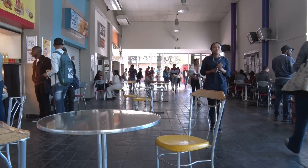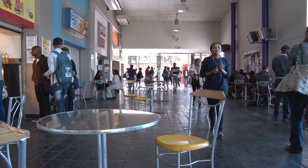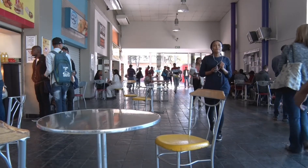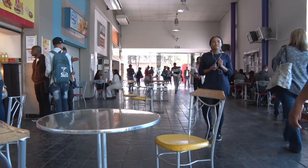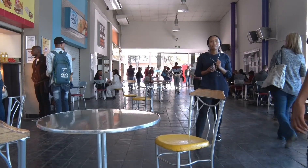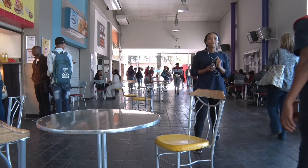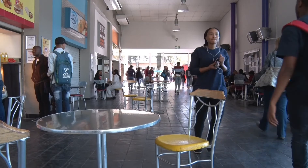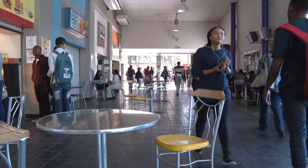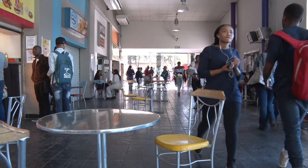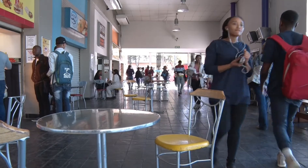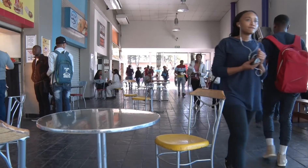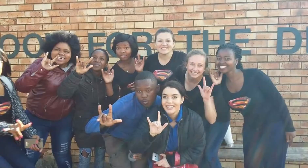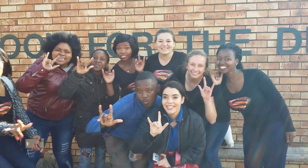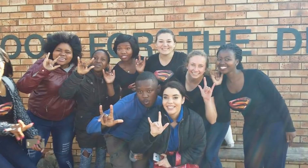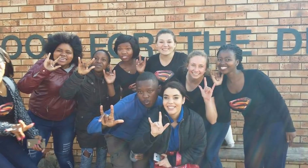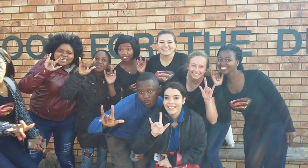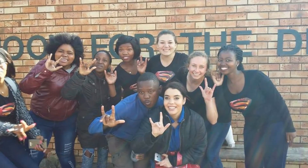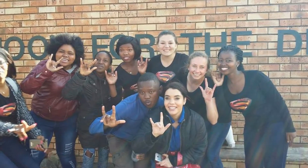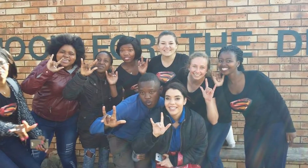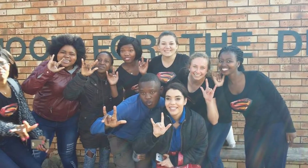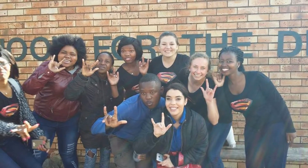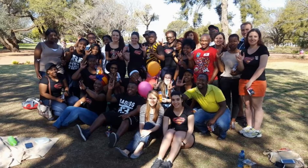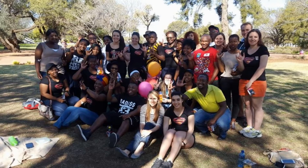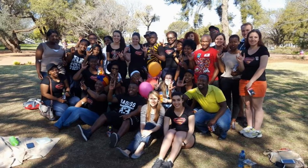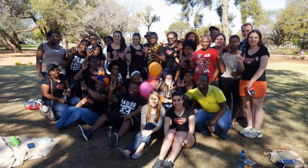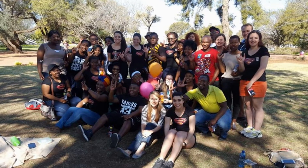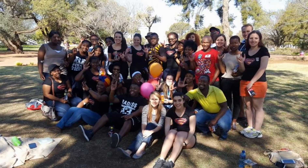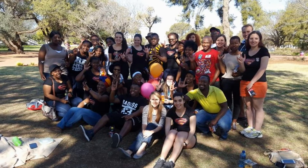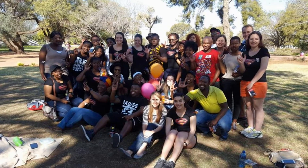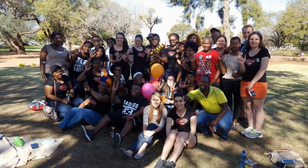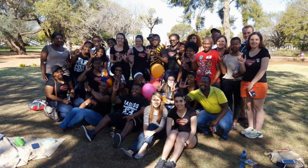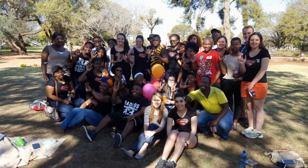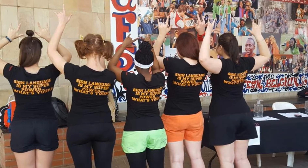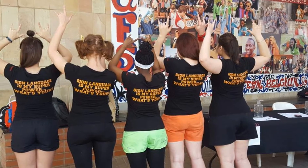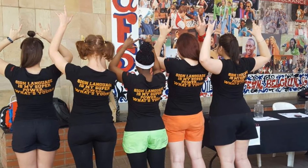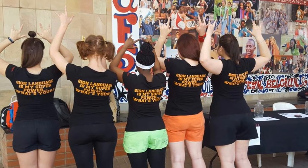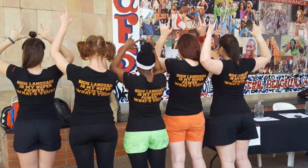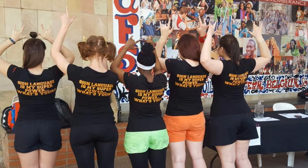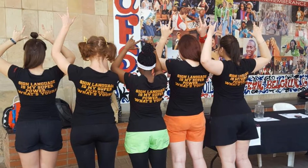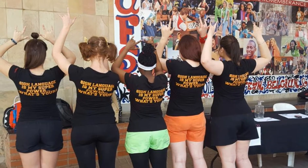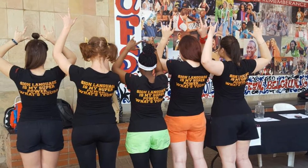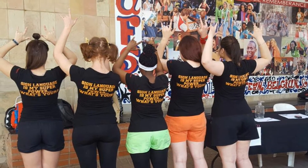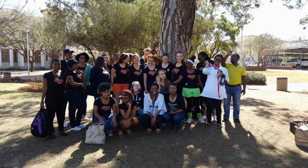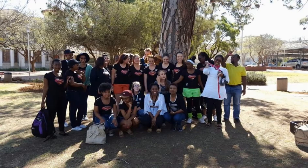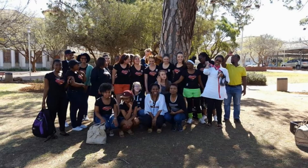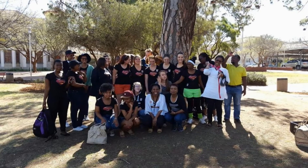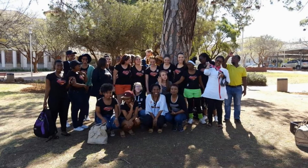between cultures. Elsewhere, the members of Signals, a club for deaf students at the University of the Free State, are having a